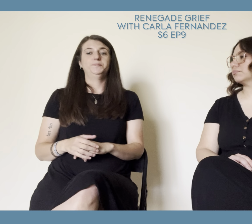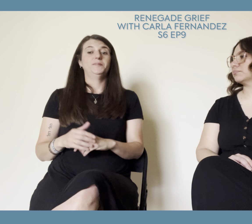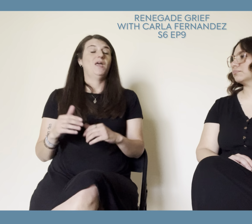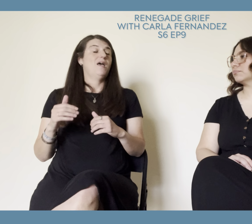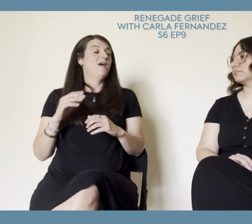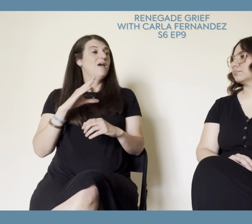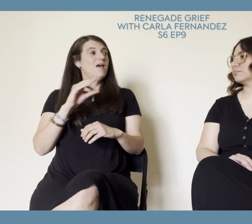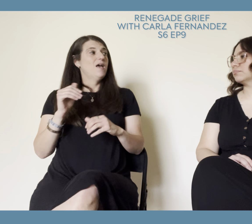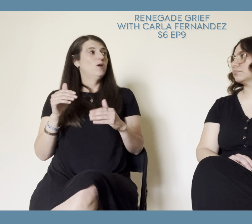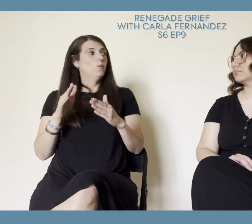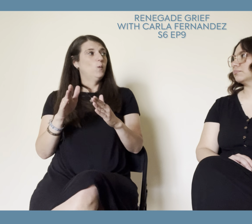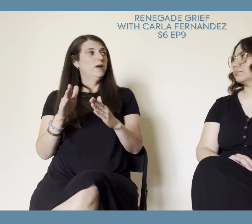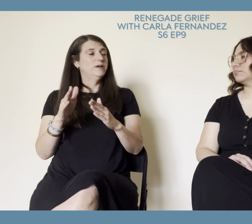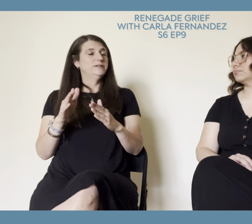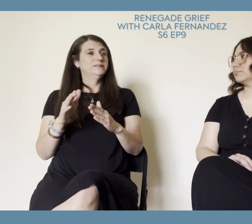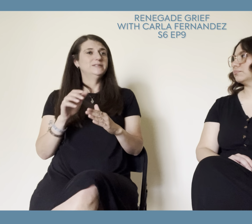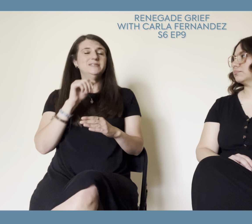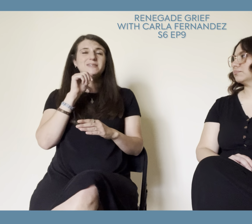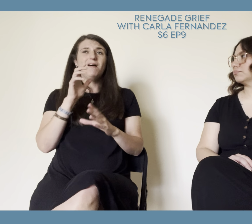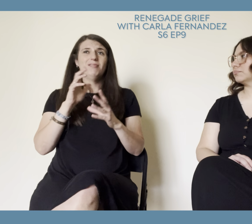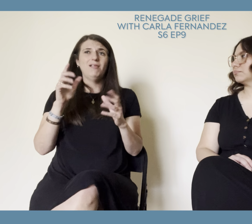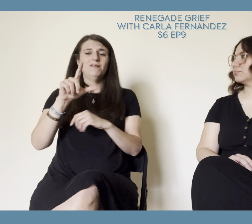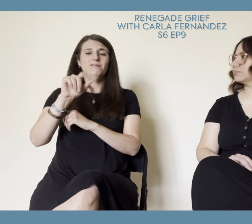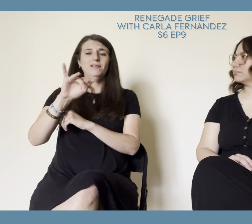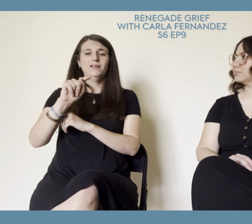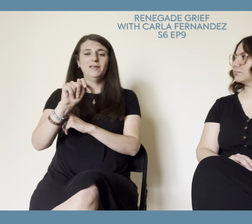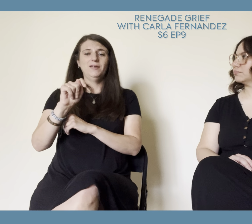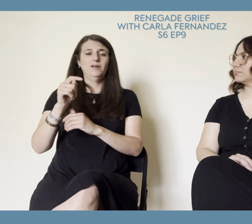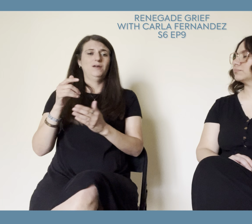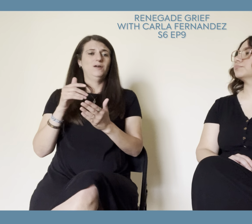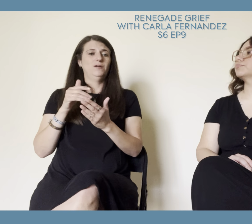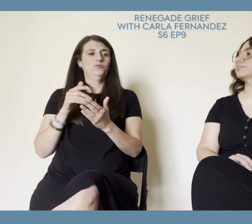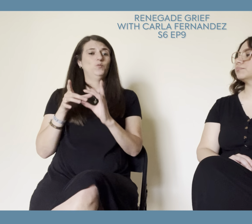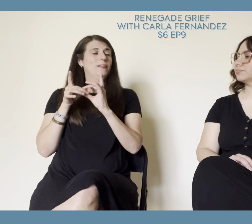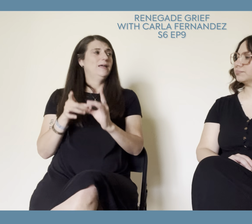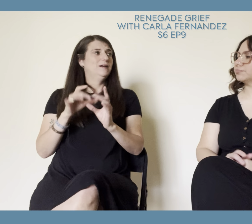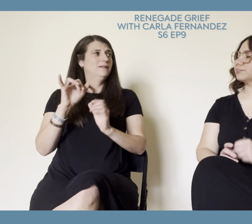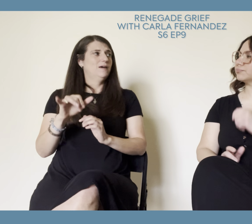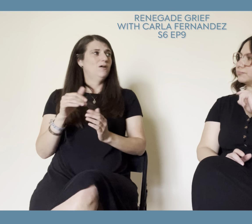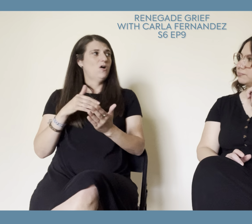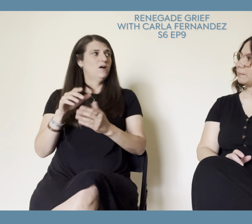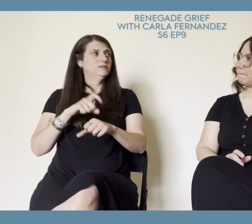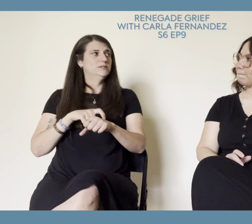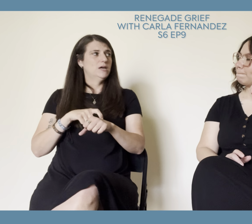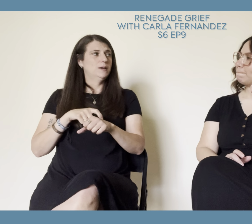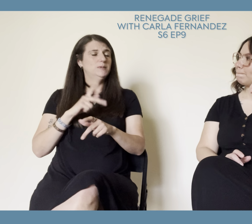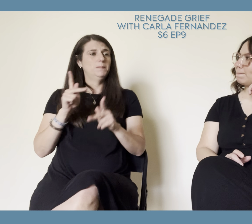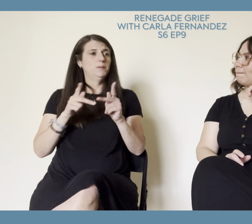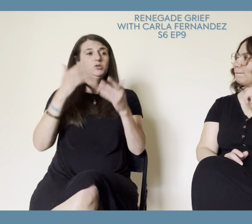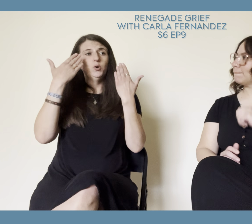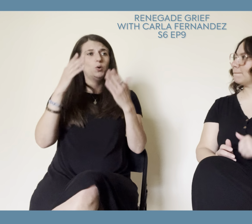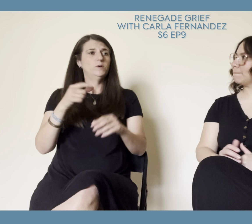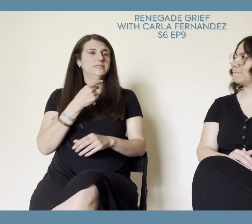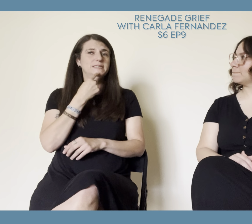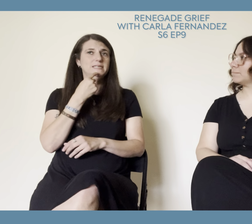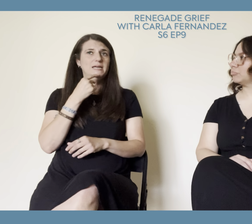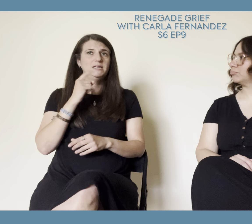there's such little literacy. I hear so often from folks that they just don't know what to say to their best friend, to